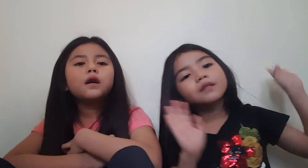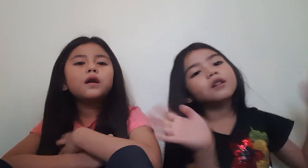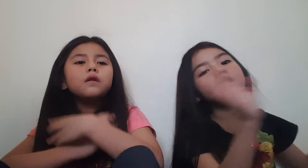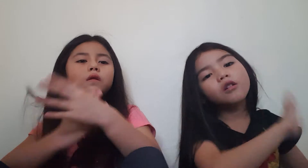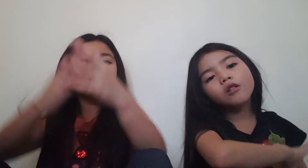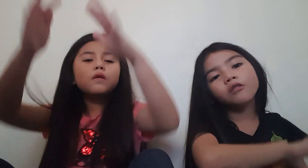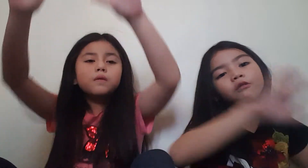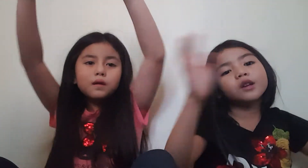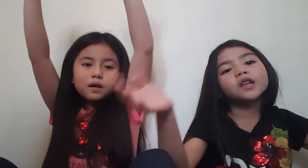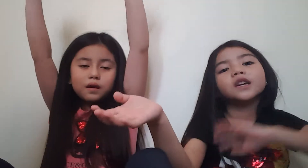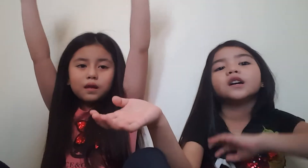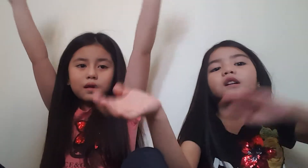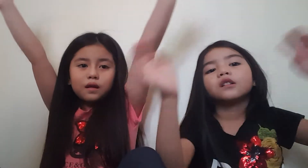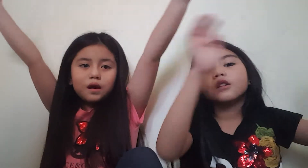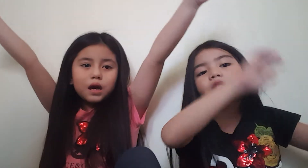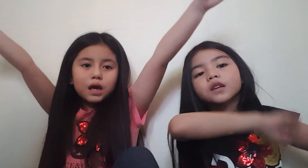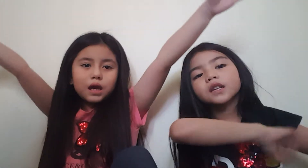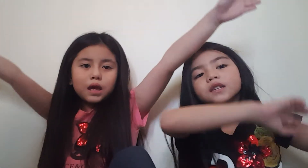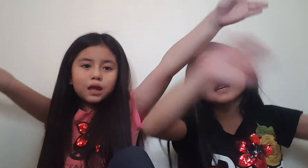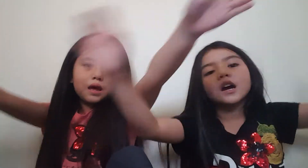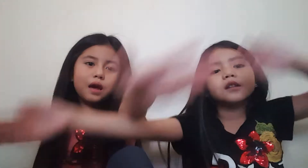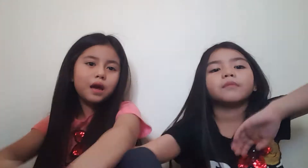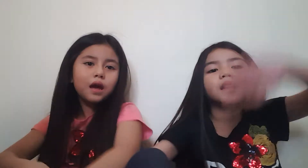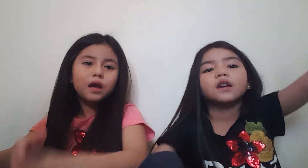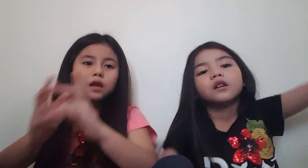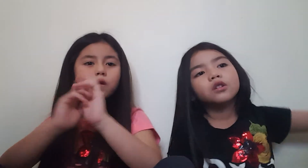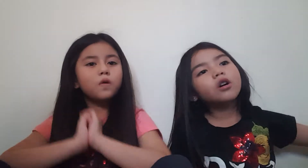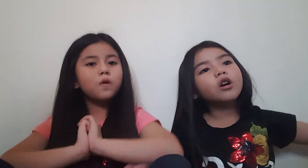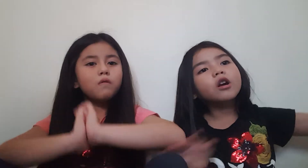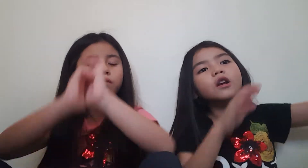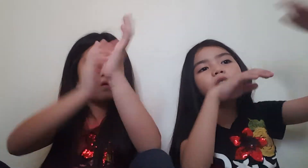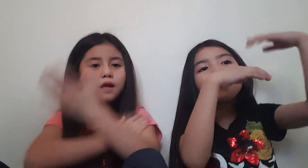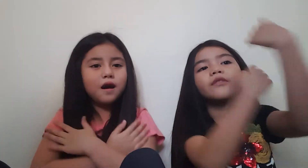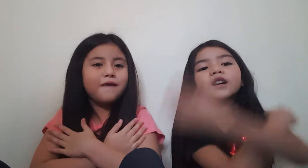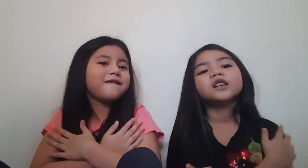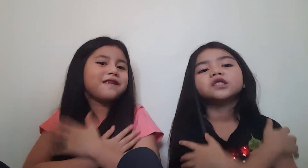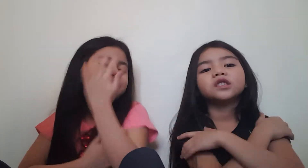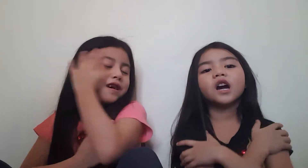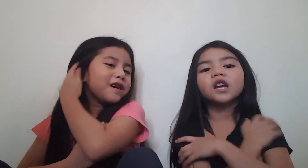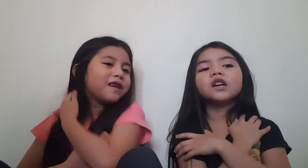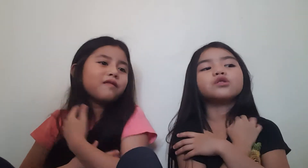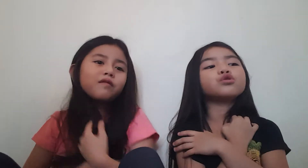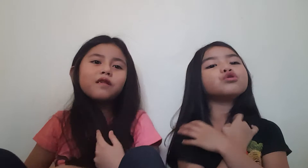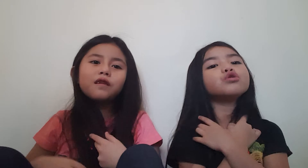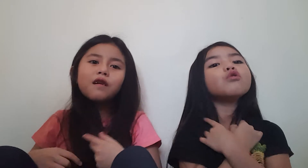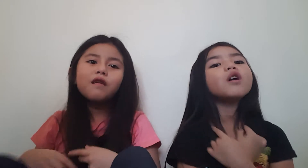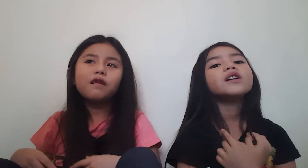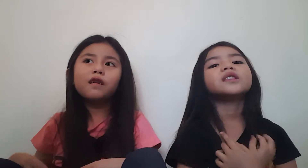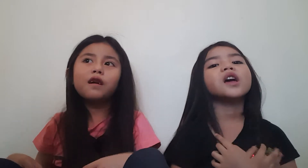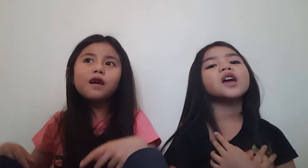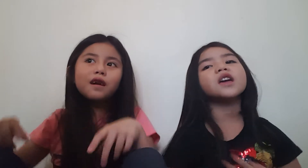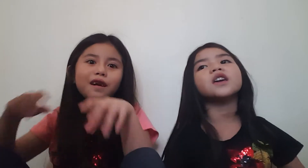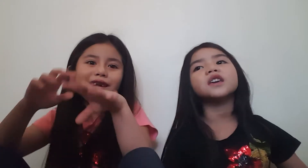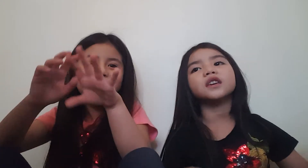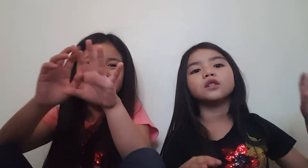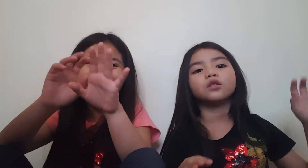glowing I'm glowing inside With your love Shine a few Thank you